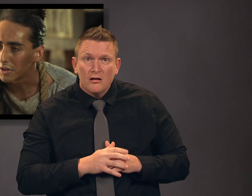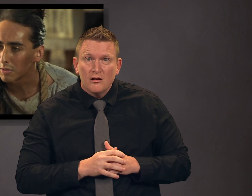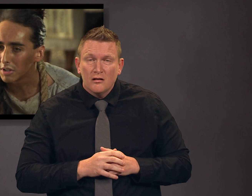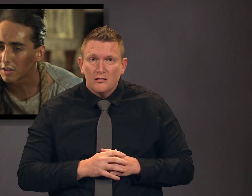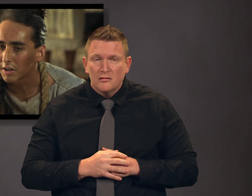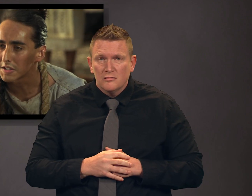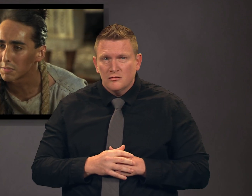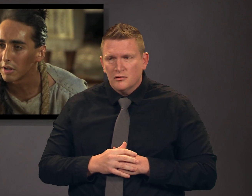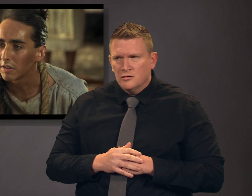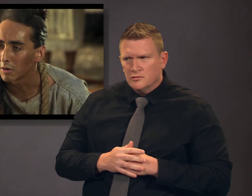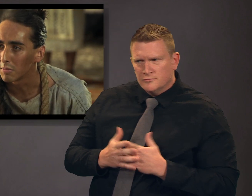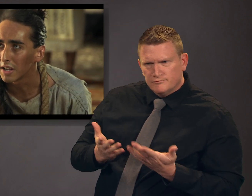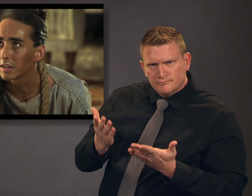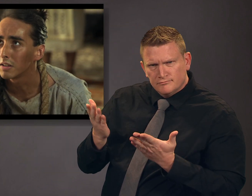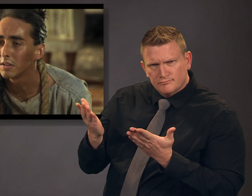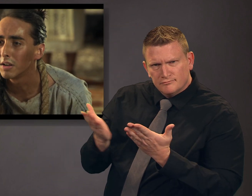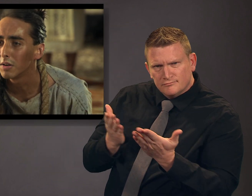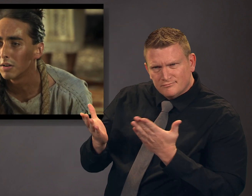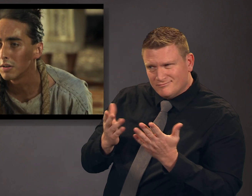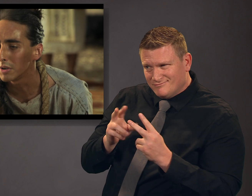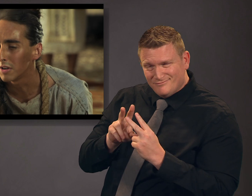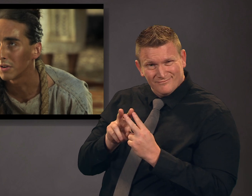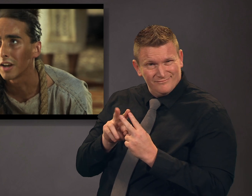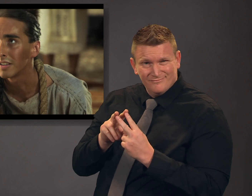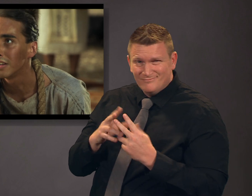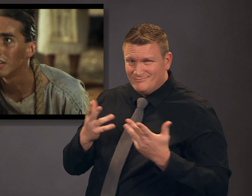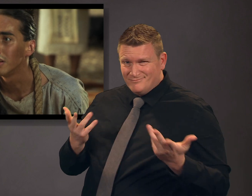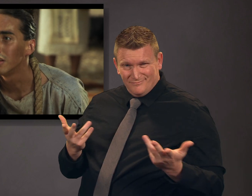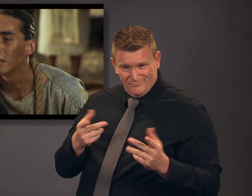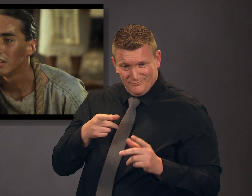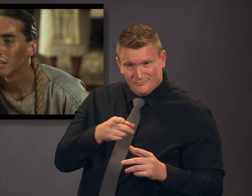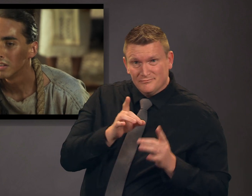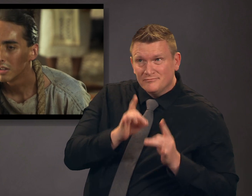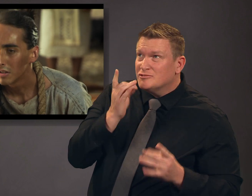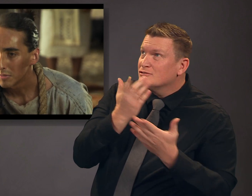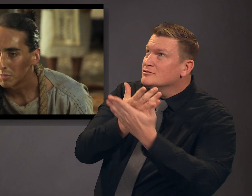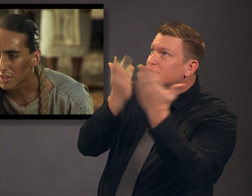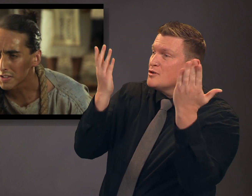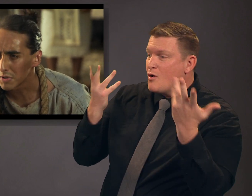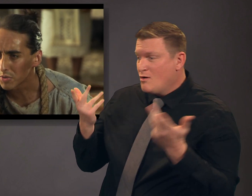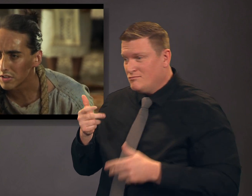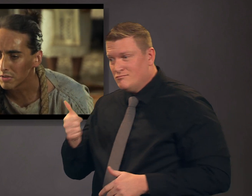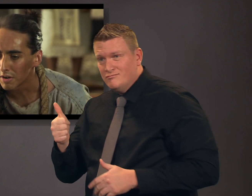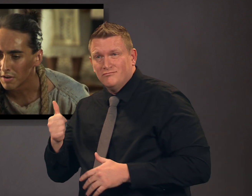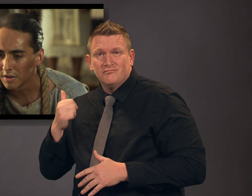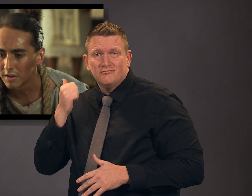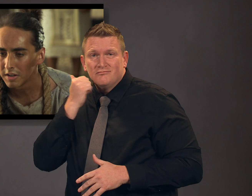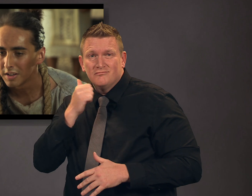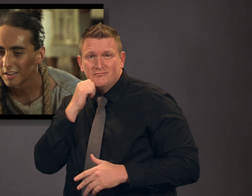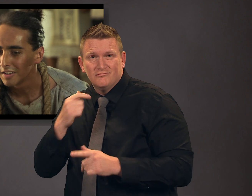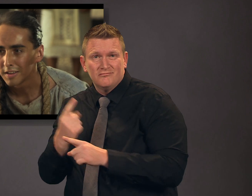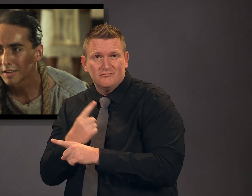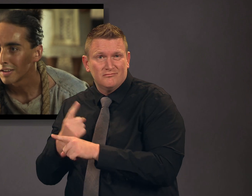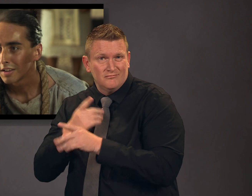Whether he be the great spirit or a man, we know not. But this much we do know,